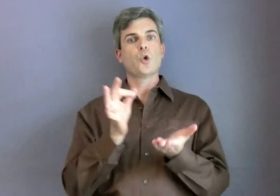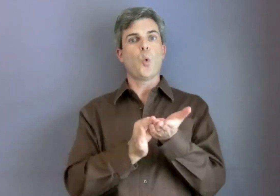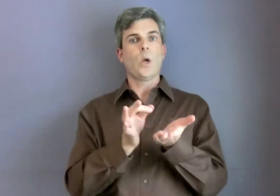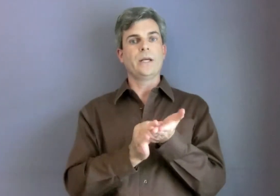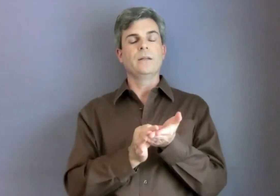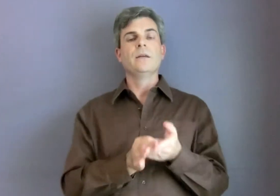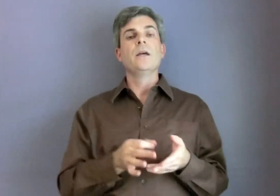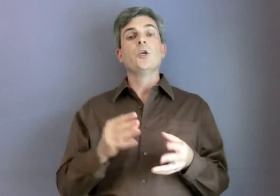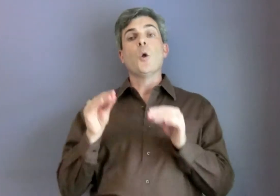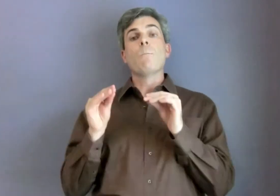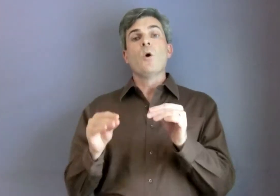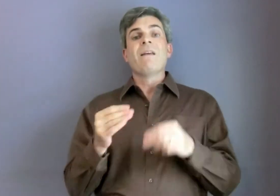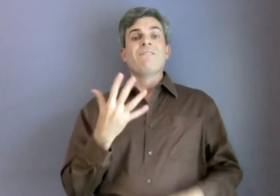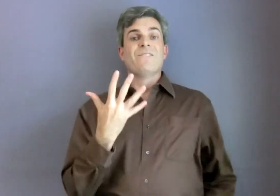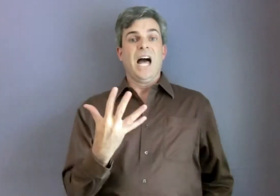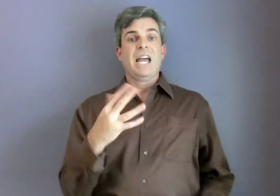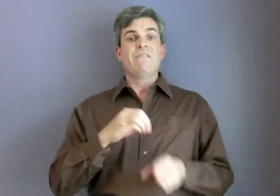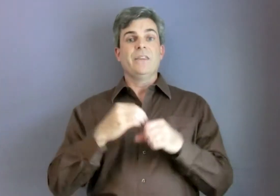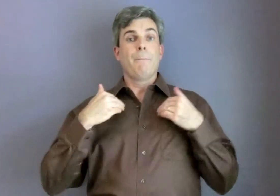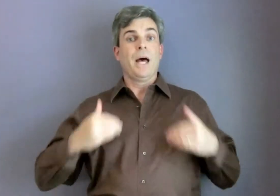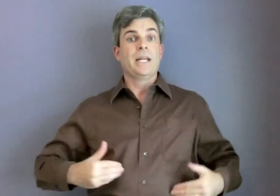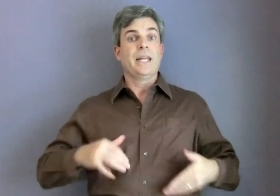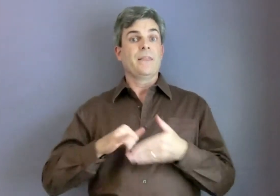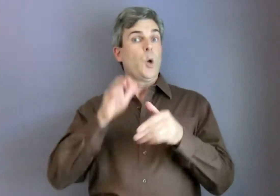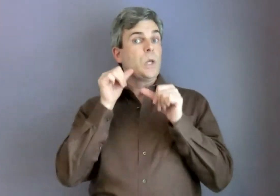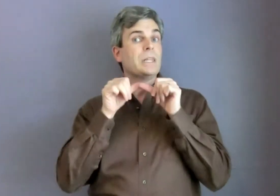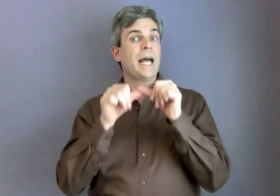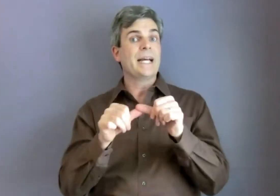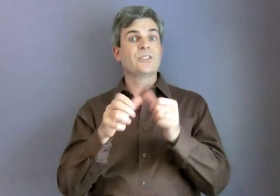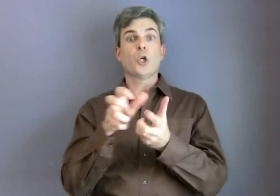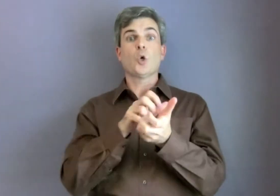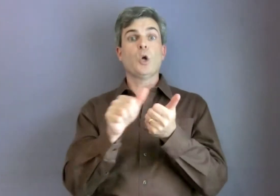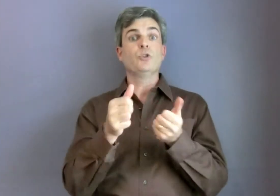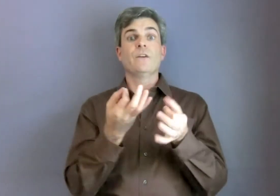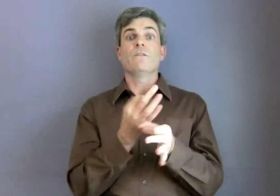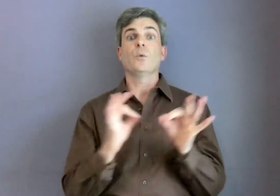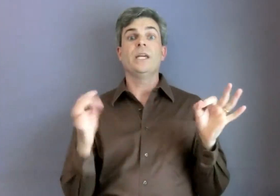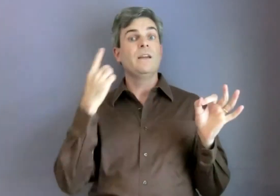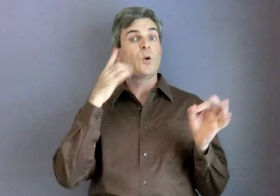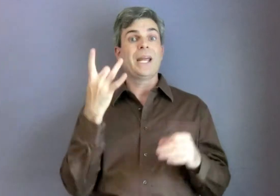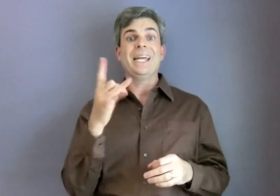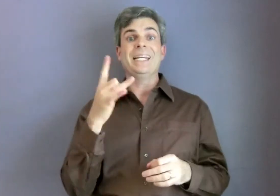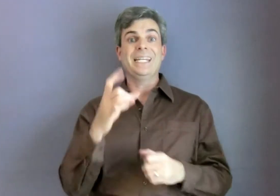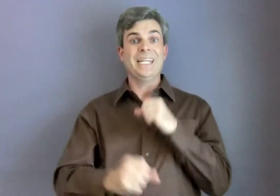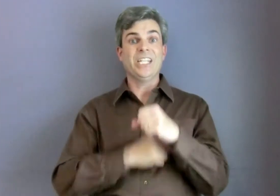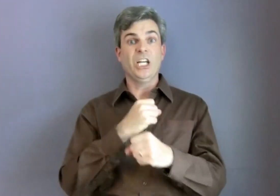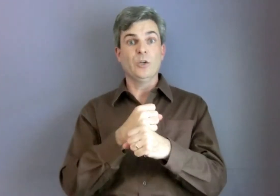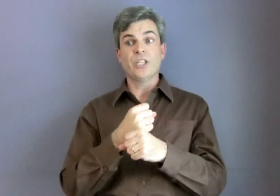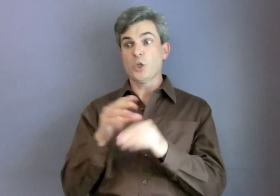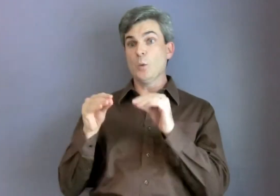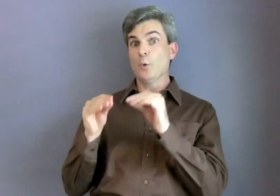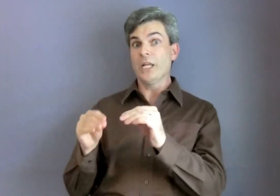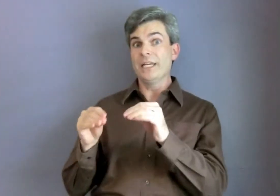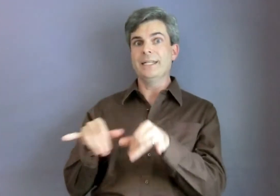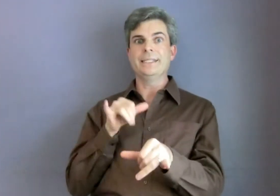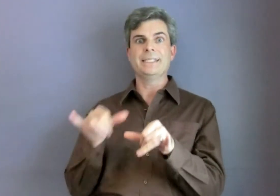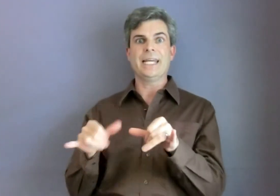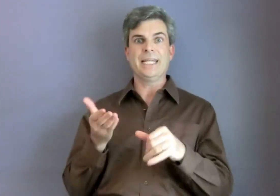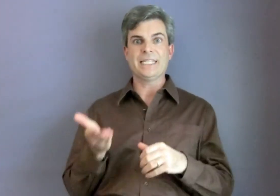the body corrosion-free for over 80 years. So it goes in and it stays there. Here are the implantation sites. The concept that they're working towards,